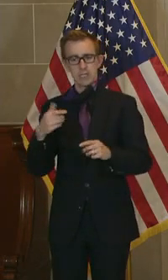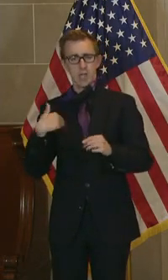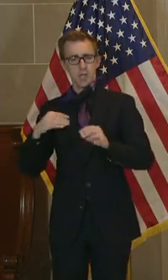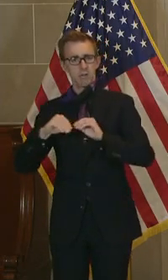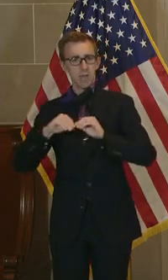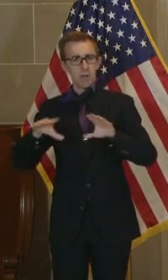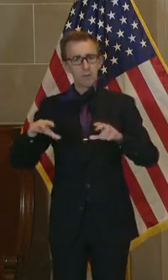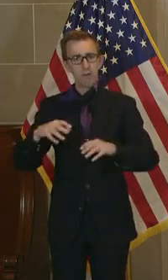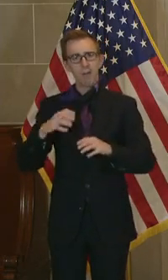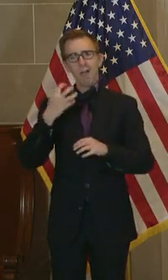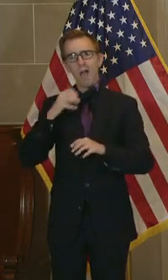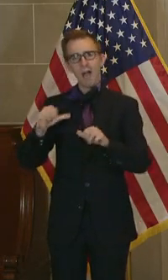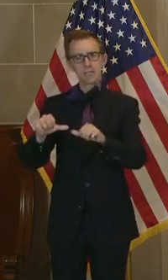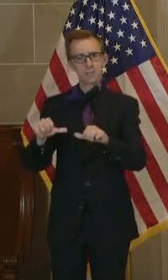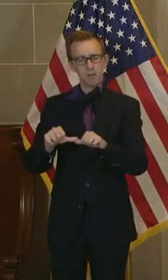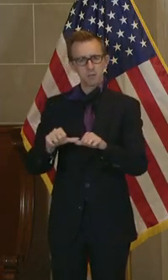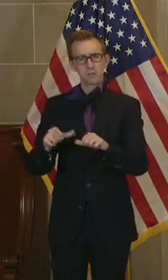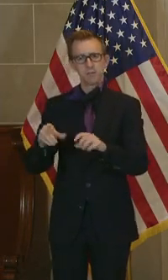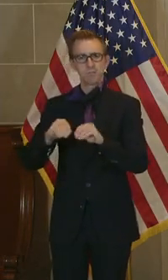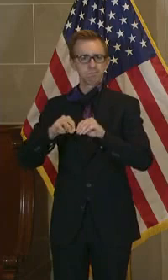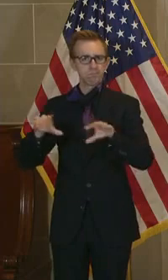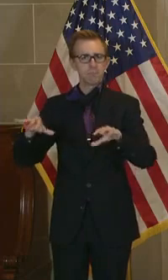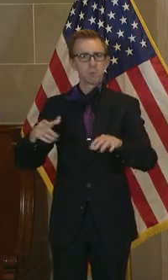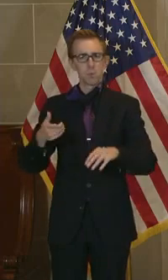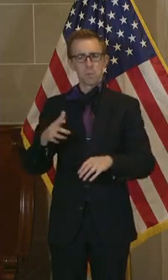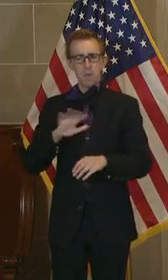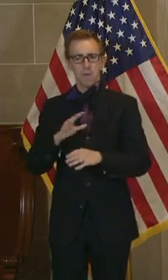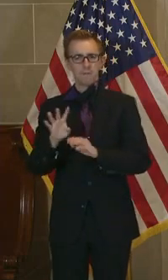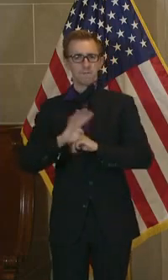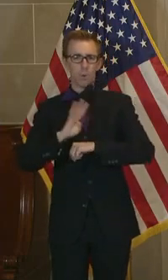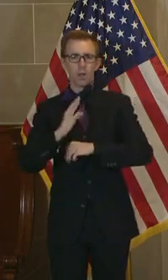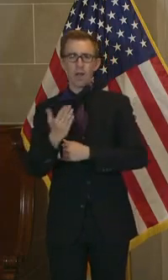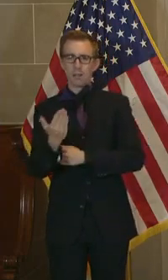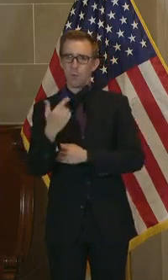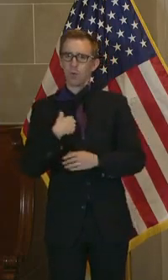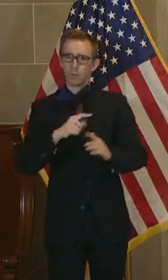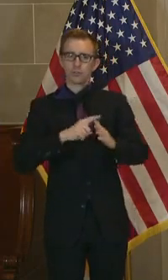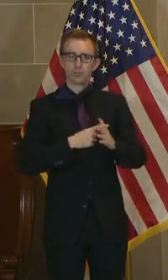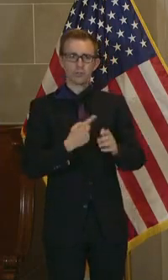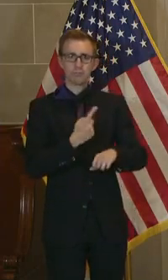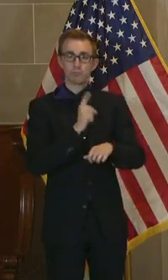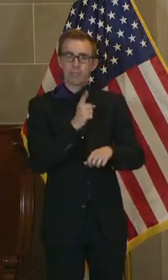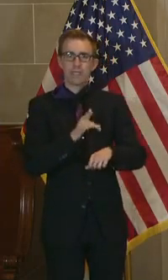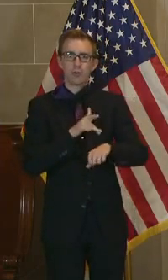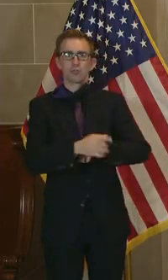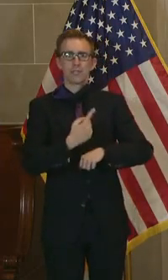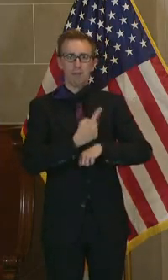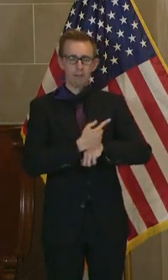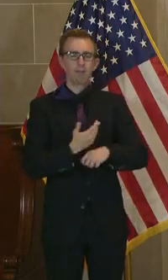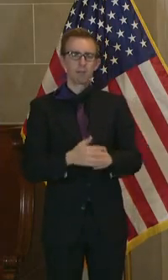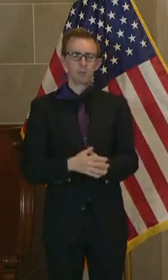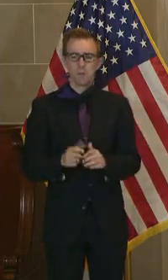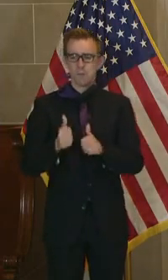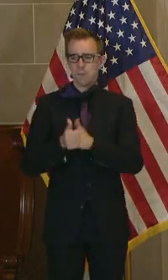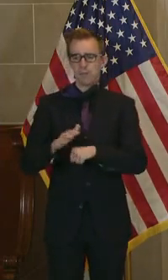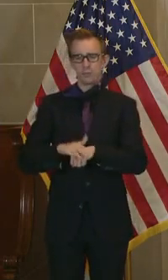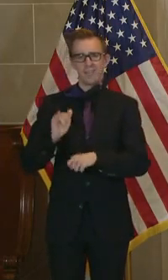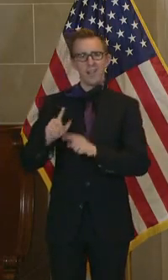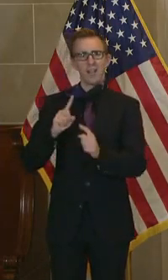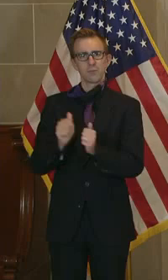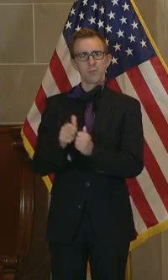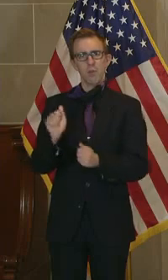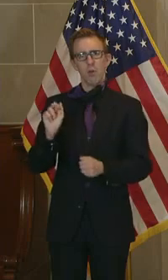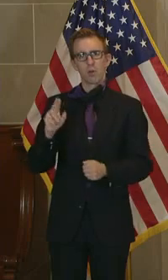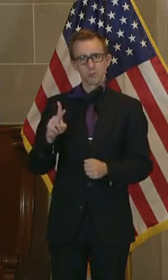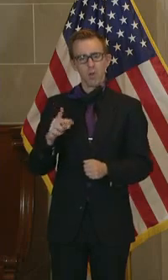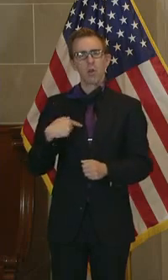outbreaks or hotspots. And we start our days early. We start about 4 o'clock in the morning. So today, based on our conversations with Arkansas, we